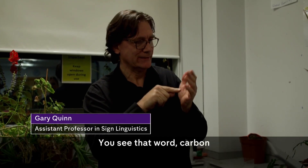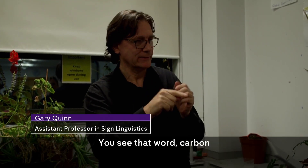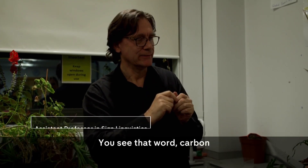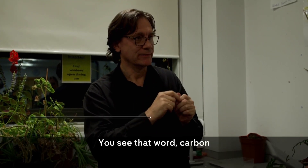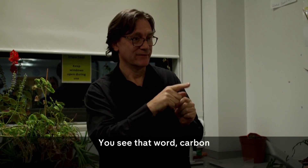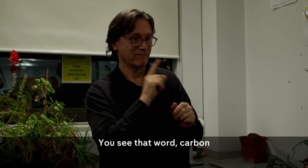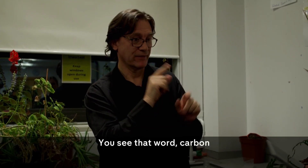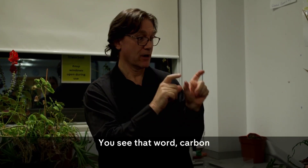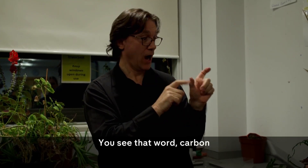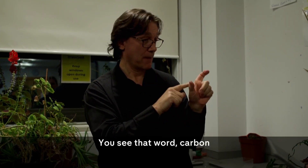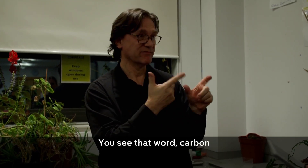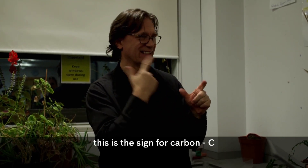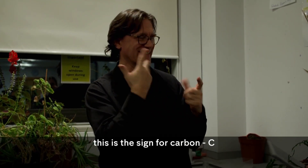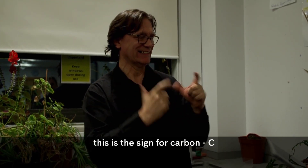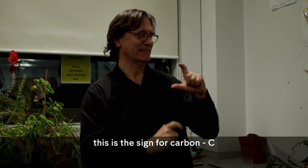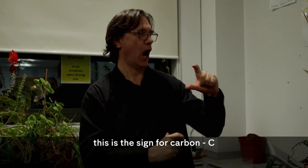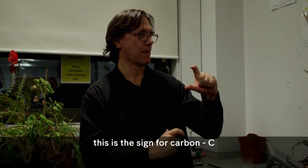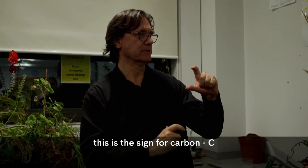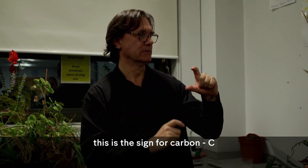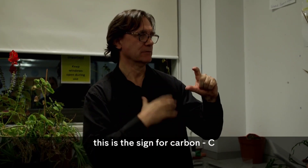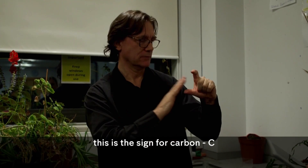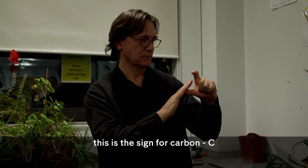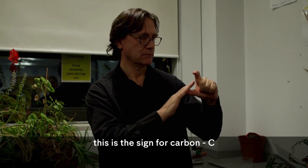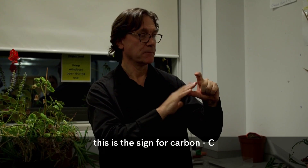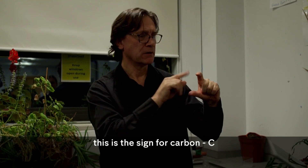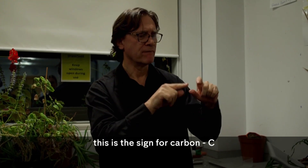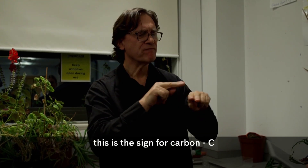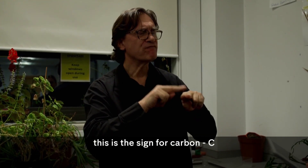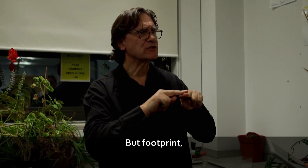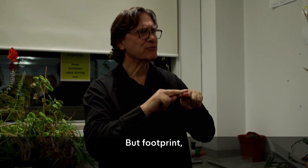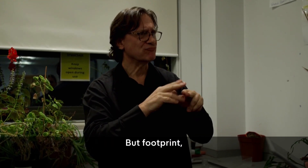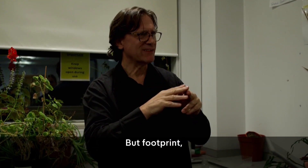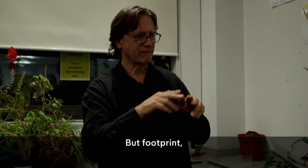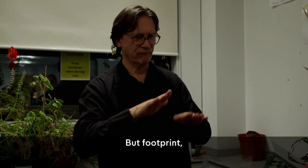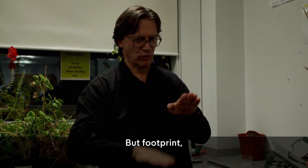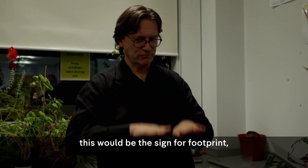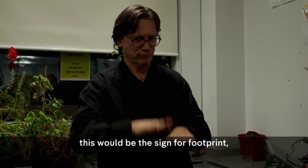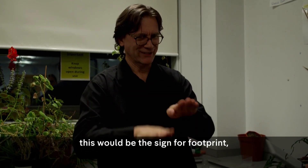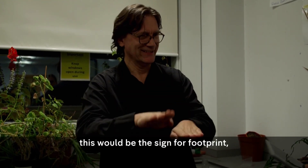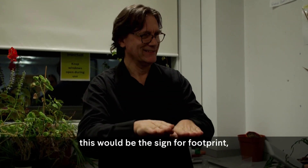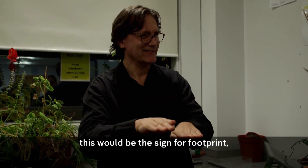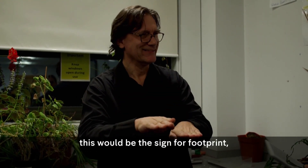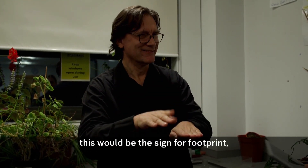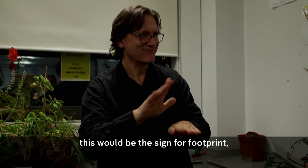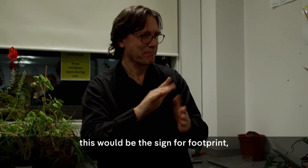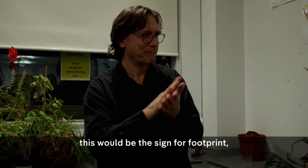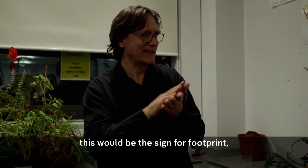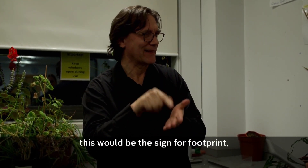You see that word carbon? This is the sign for carbon, C. But footprint, this would be the sign for footprint.